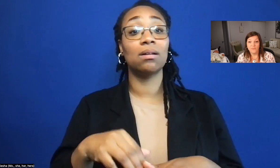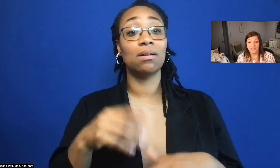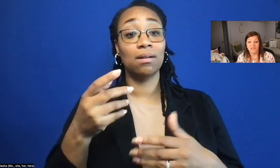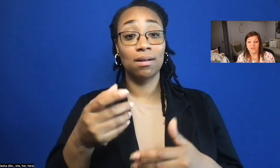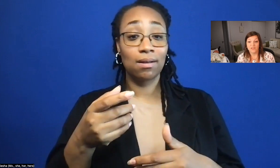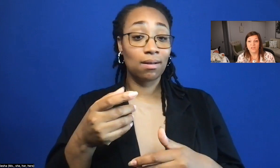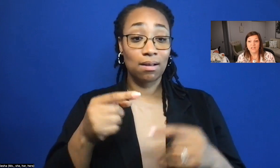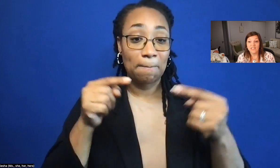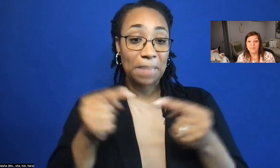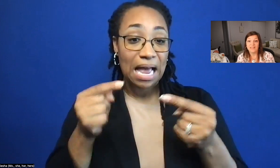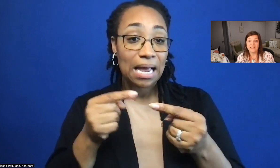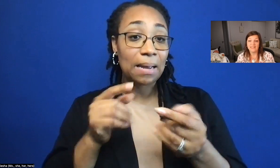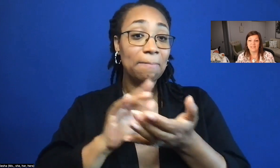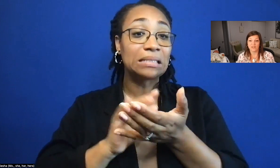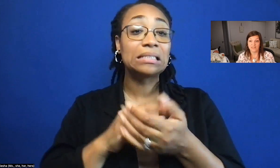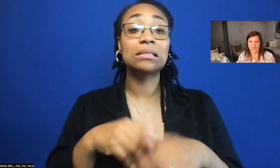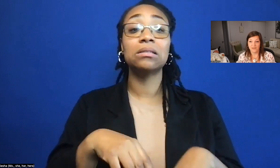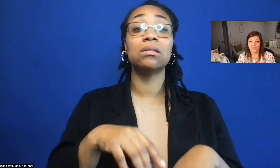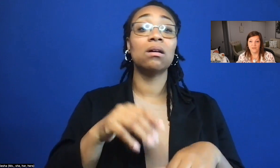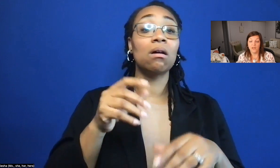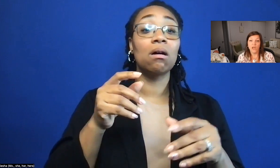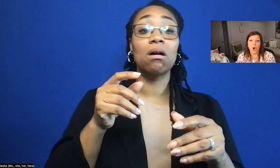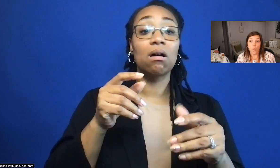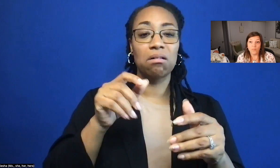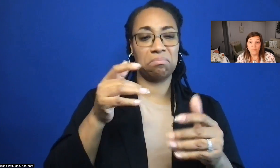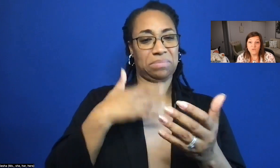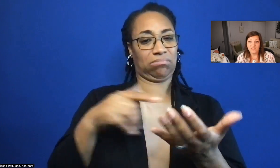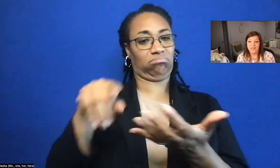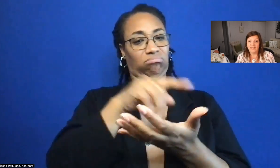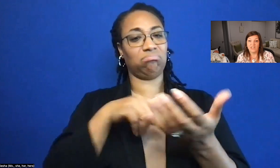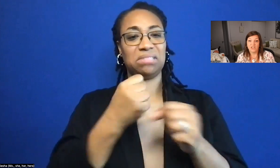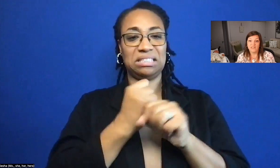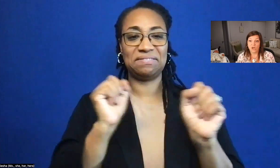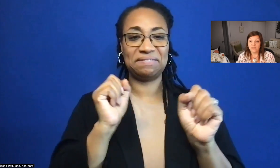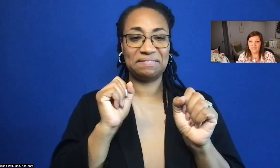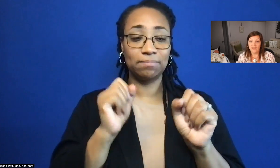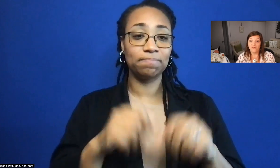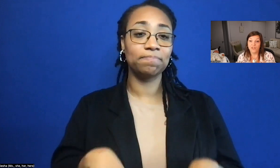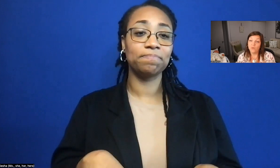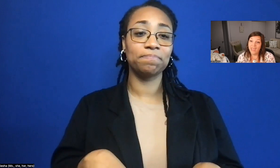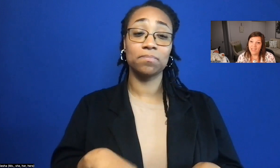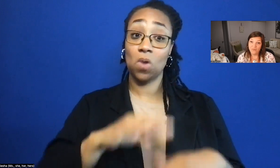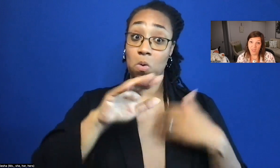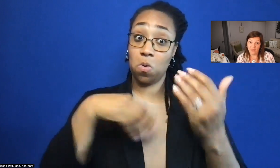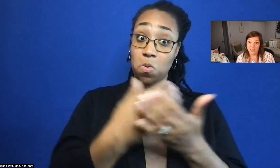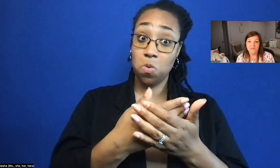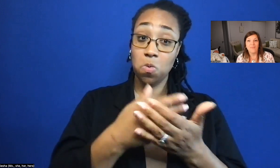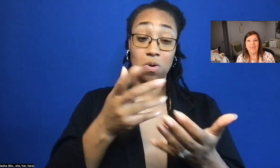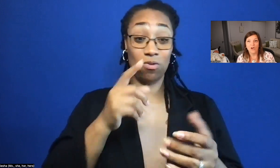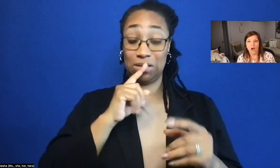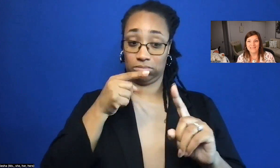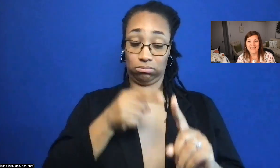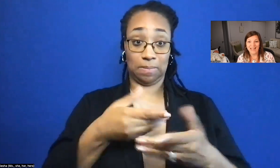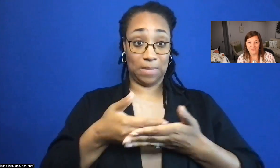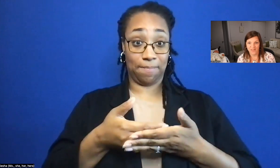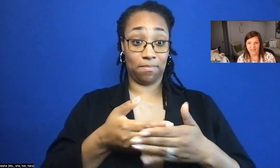pain relievers are typically considered safe. While most medications are safe for you and baby, they may